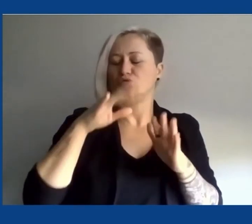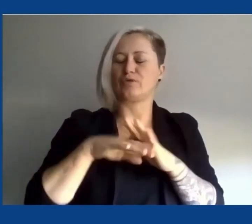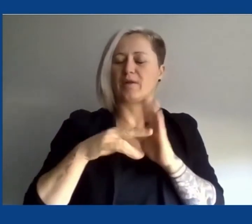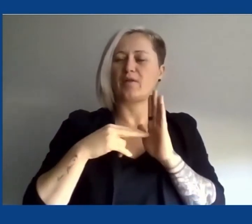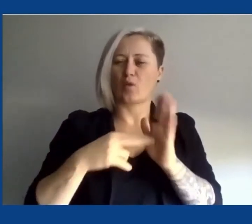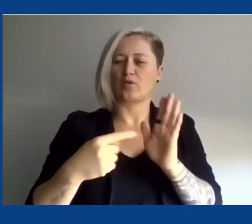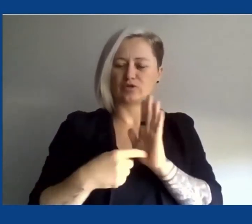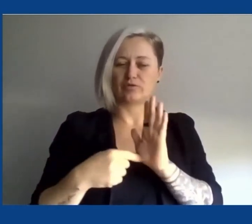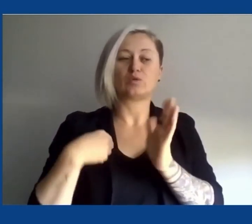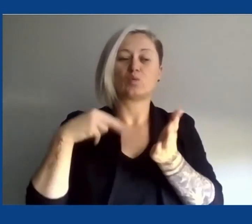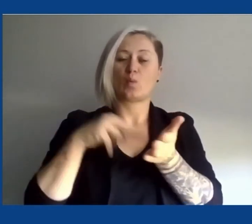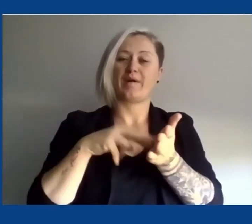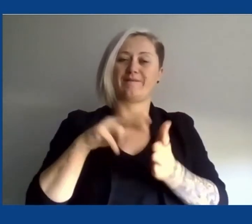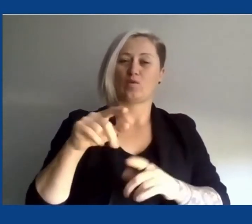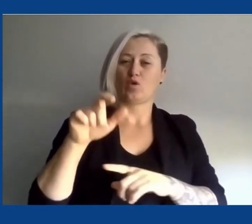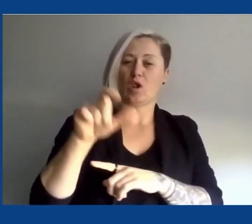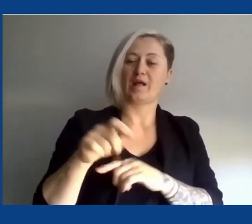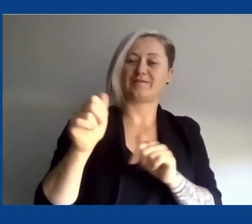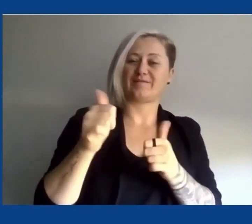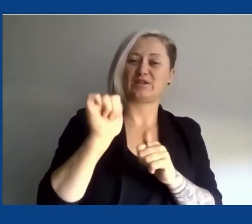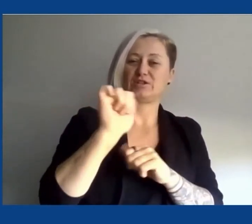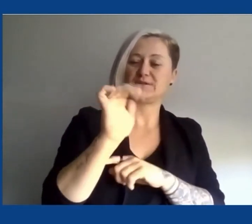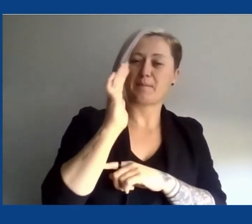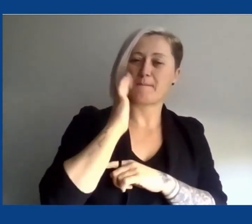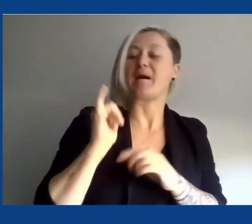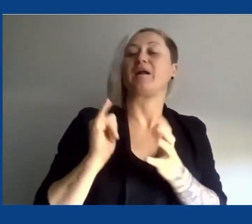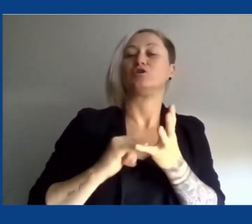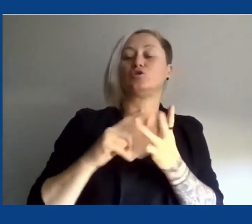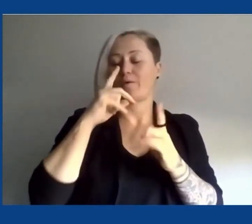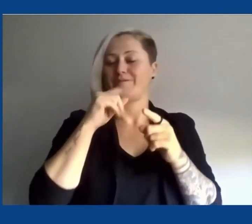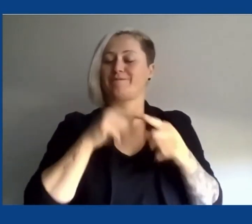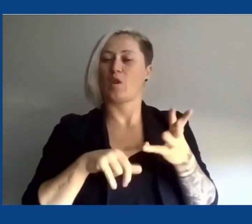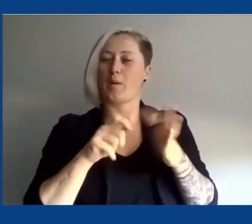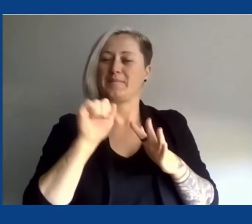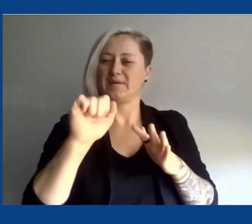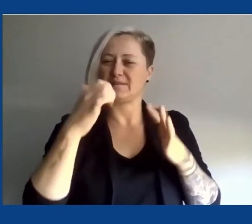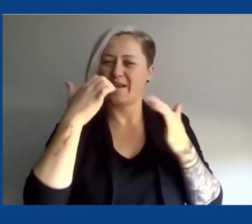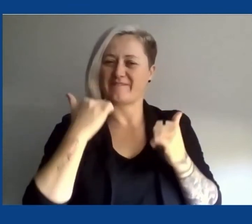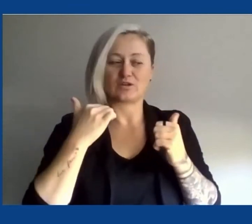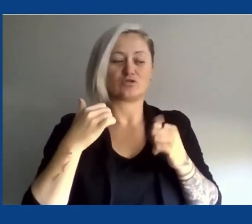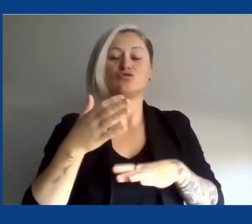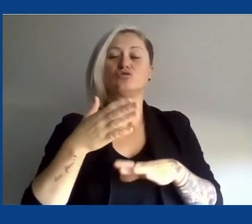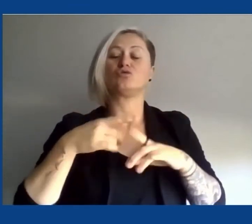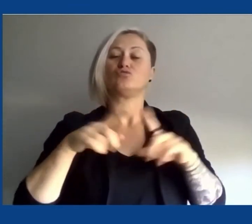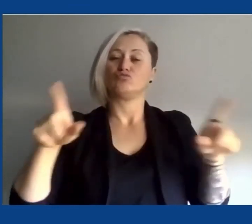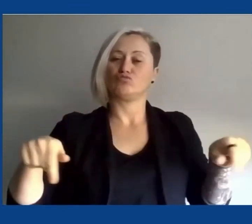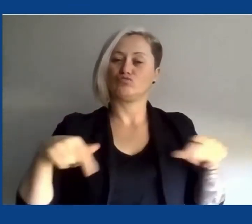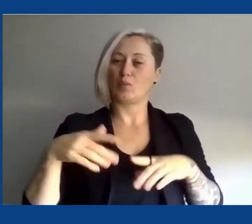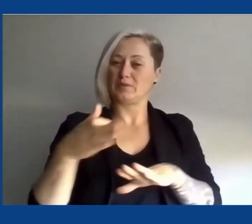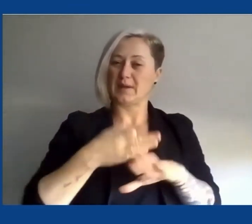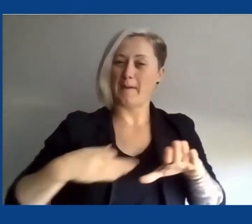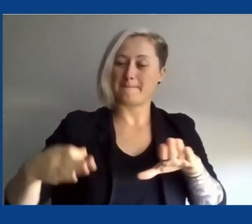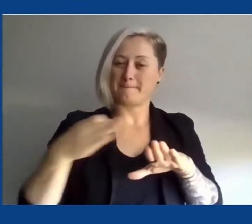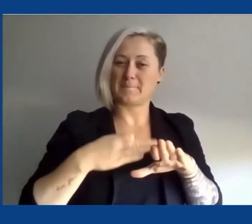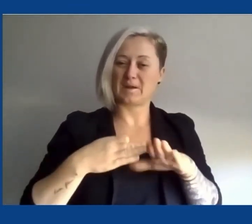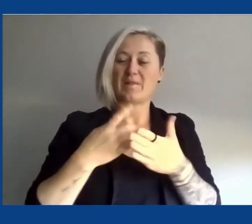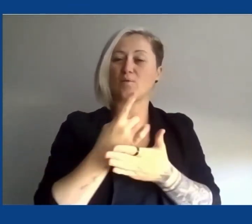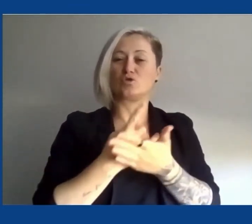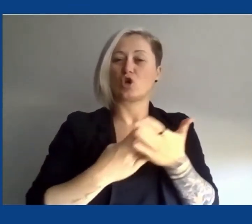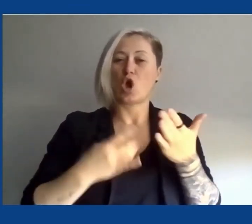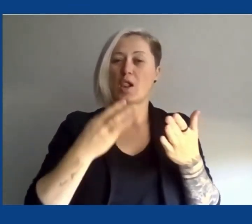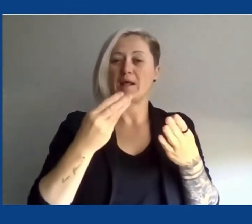to finish his matter so that we could follow up his evidence. The room was empty except for some lawyers and